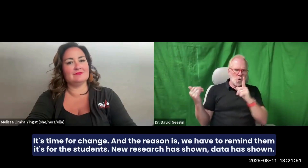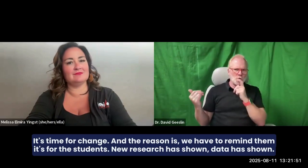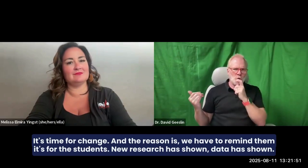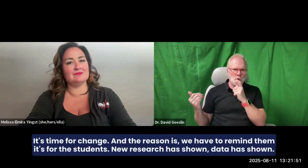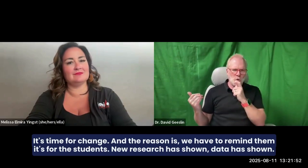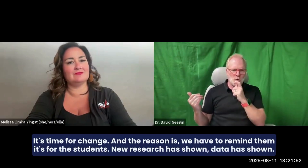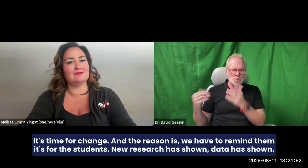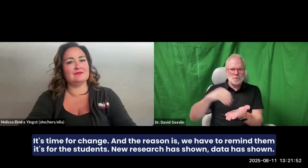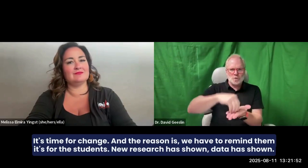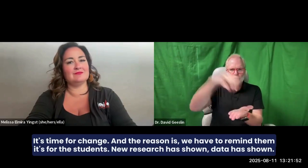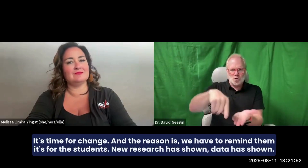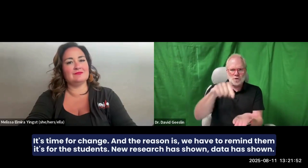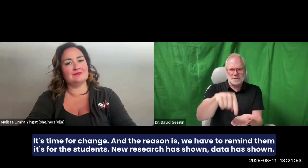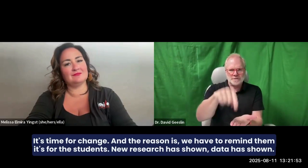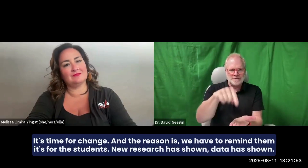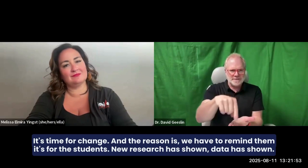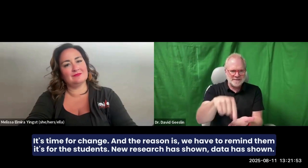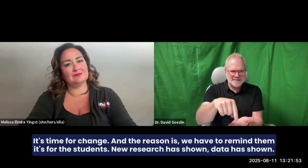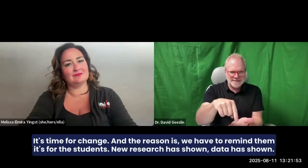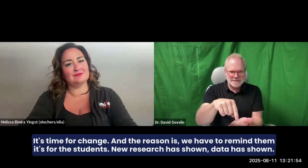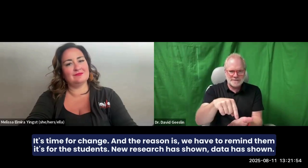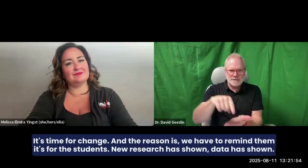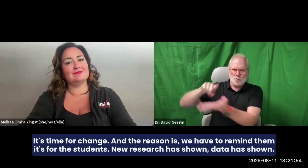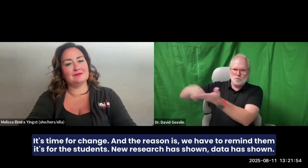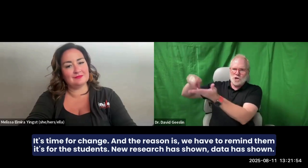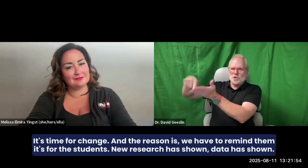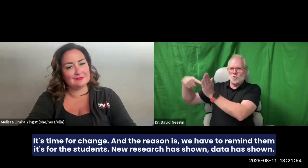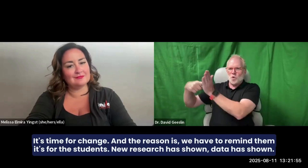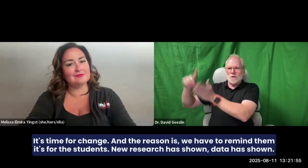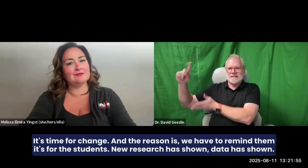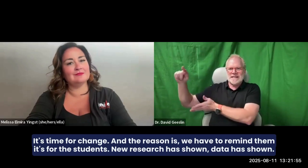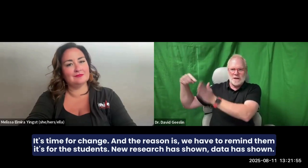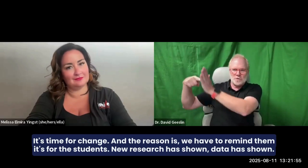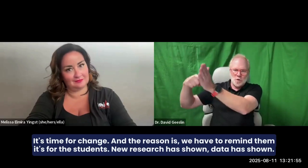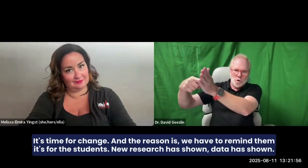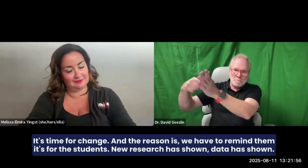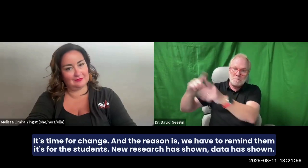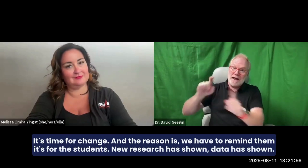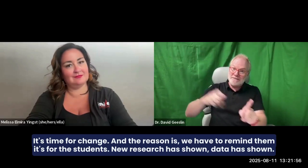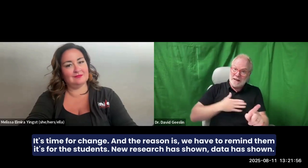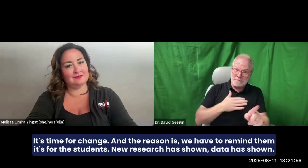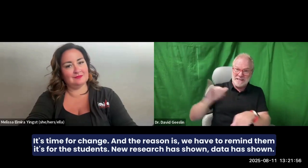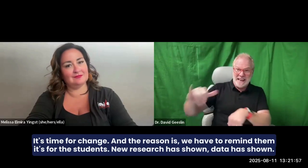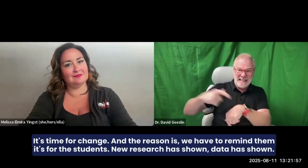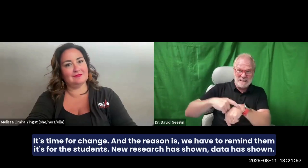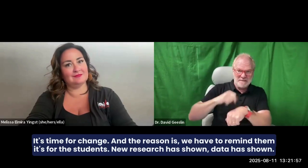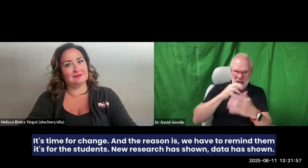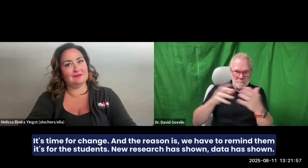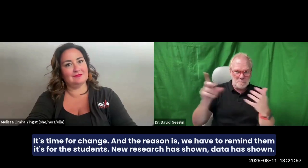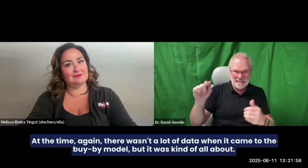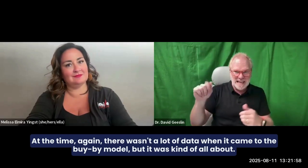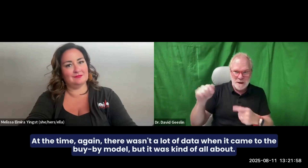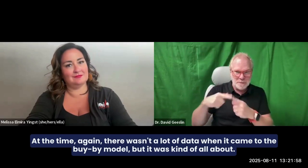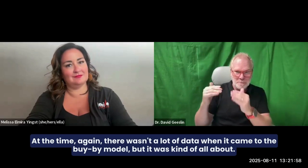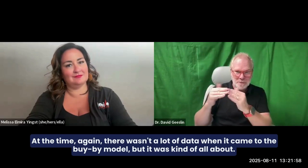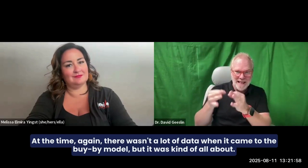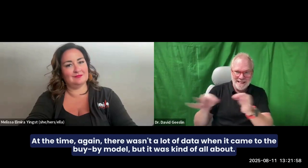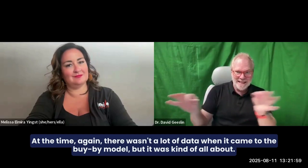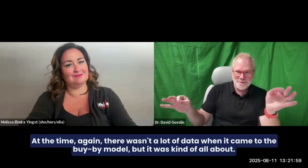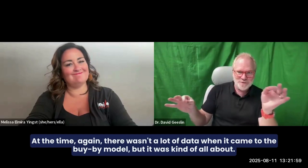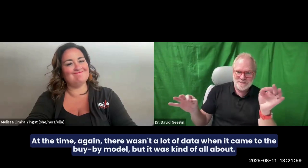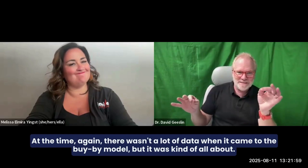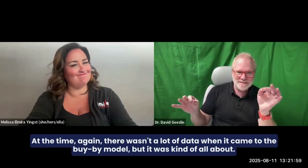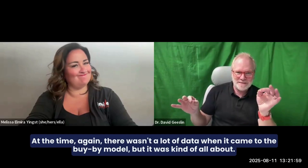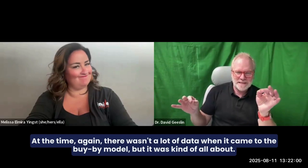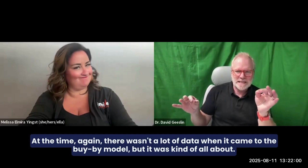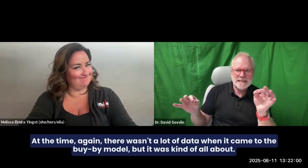way, it's time for change. And the reason is we have to remind them it's for the students. New research has shown, data has shown. At the